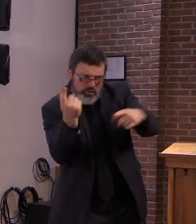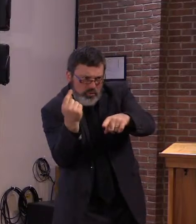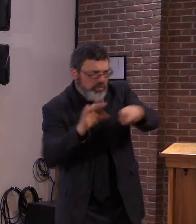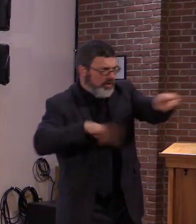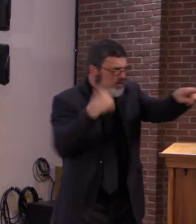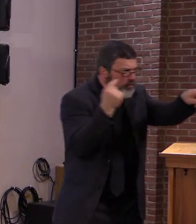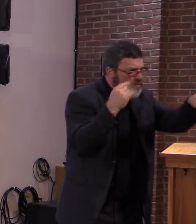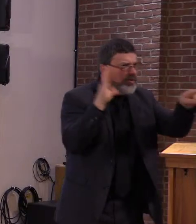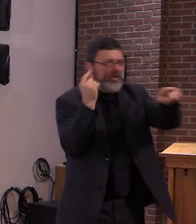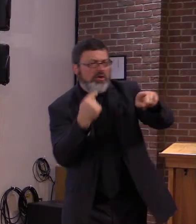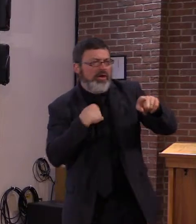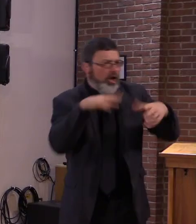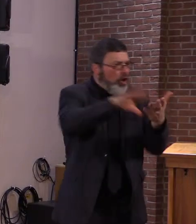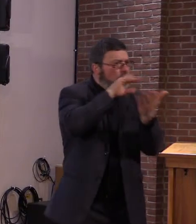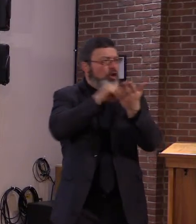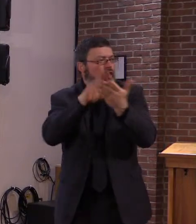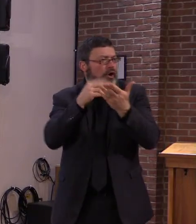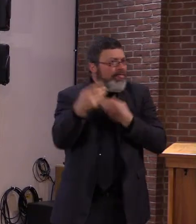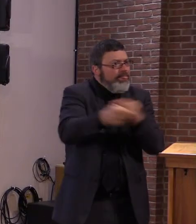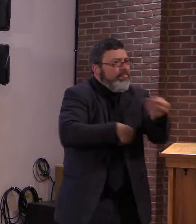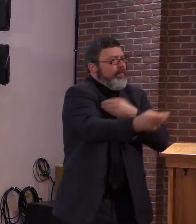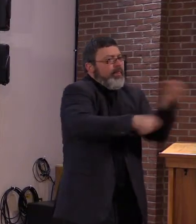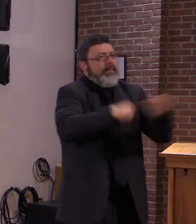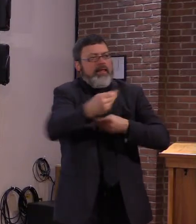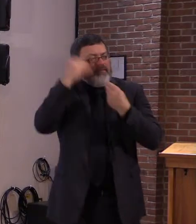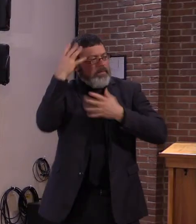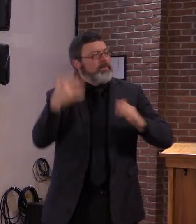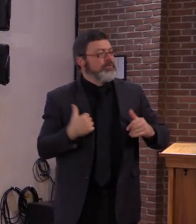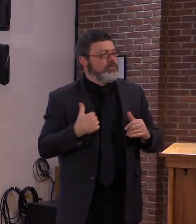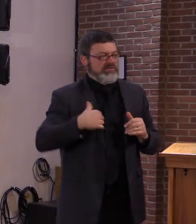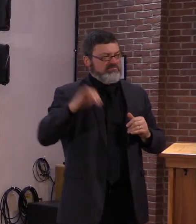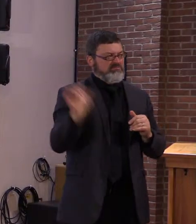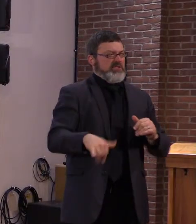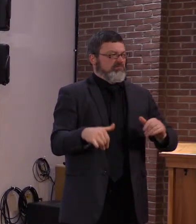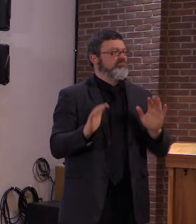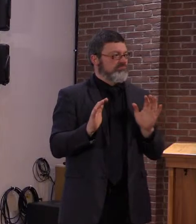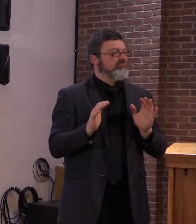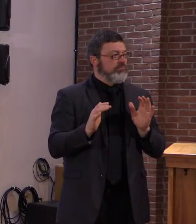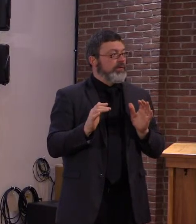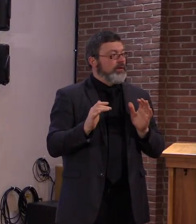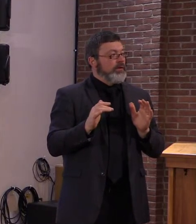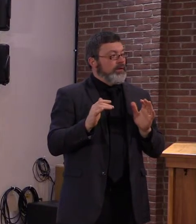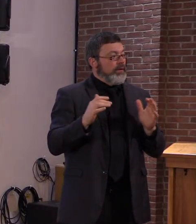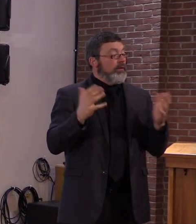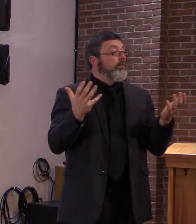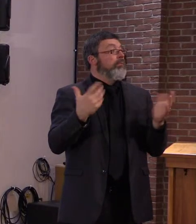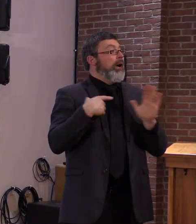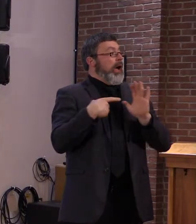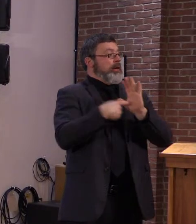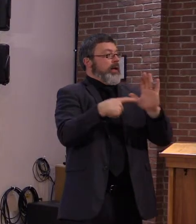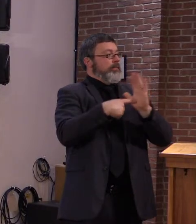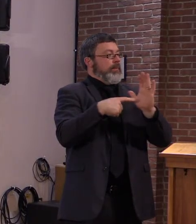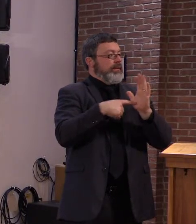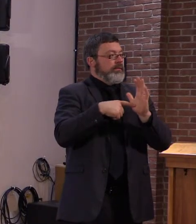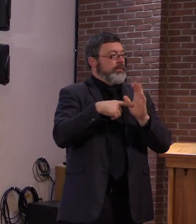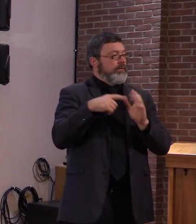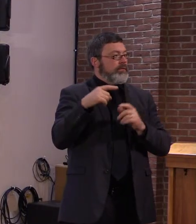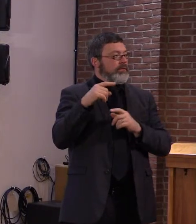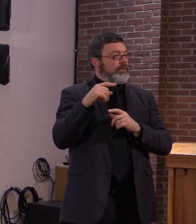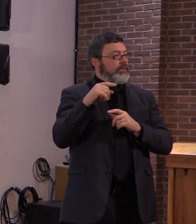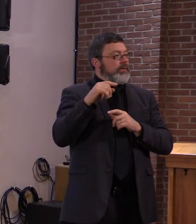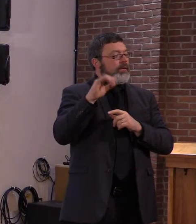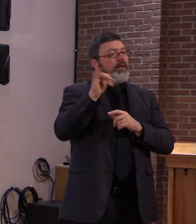another, and that even through these dark and difficult times, Vermont lights the way. Now, growing